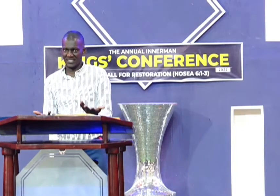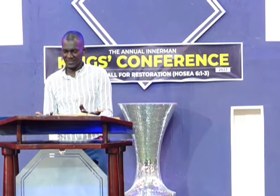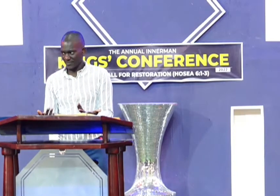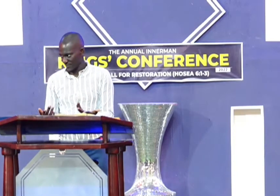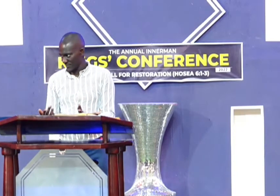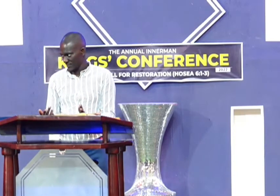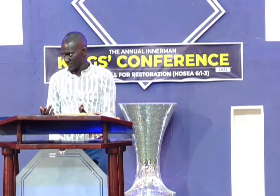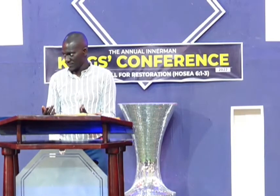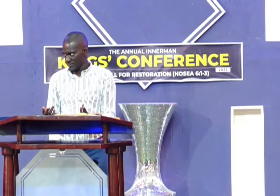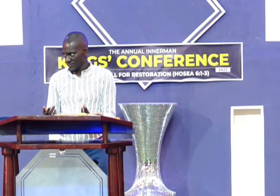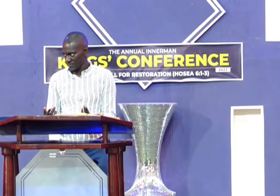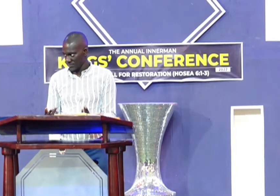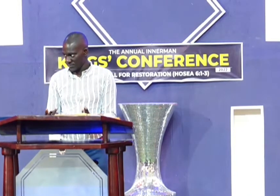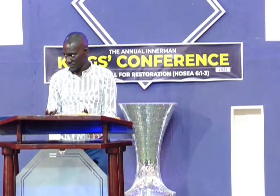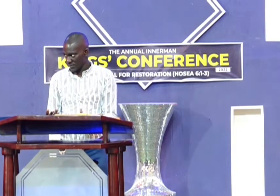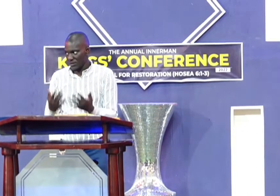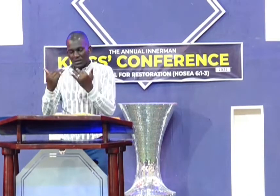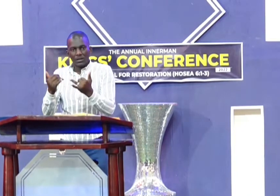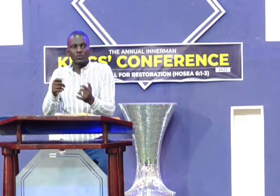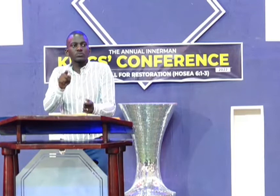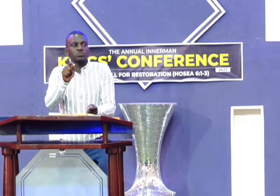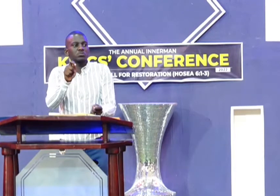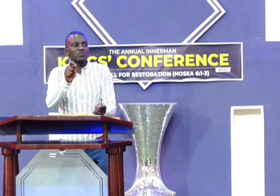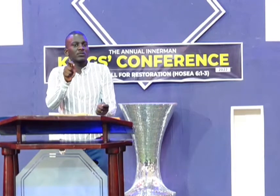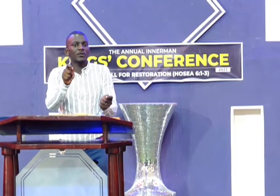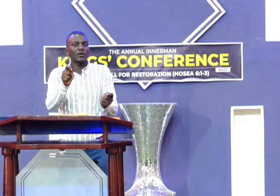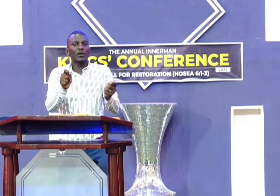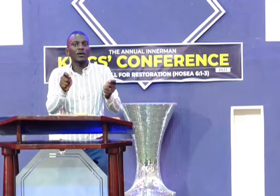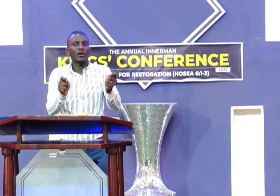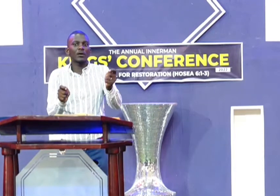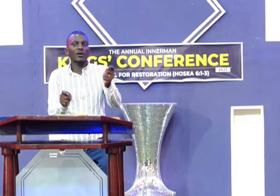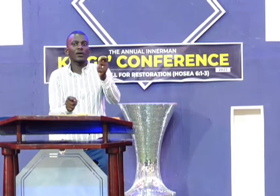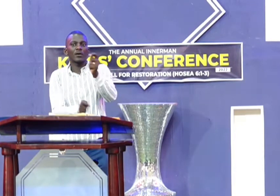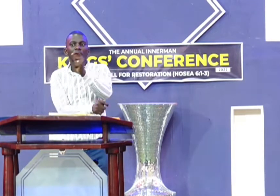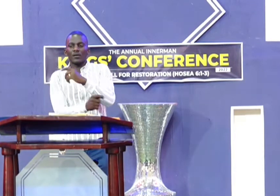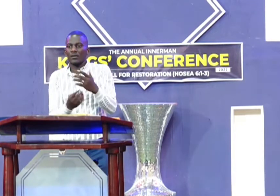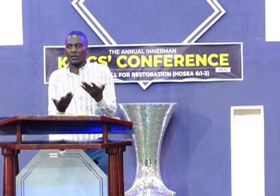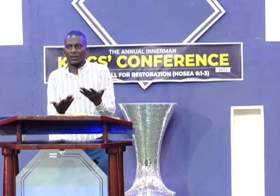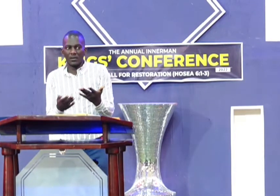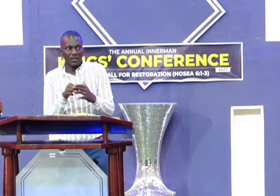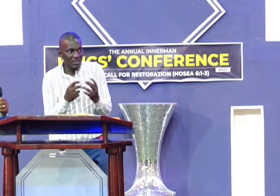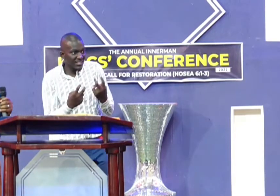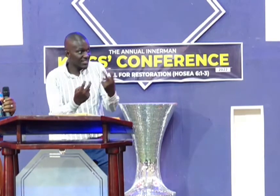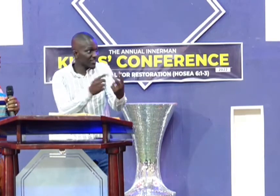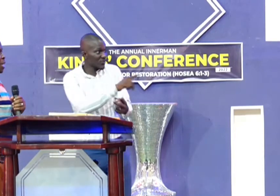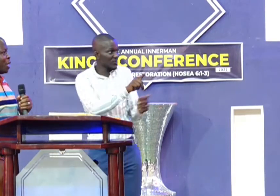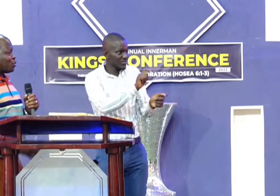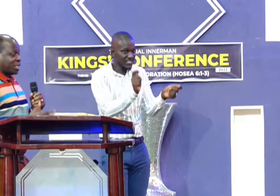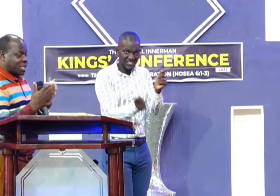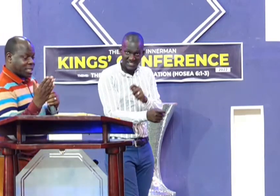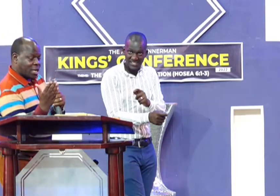different purpose at the beginning, but then they turned themselves along the way.